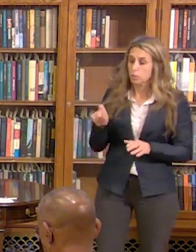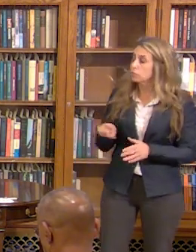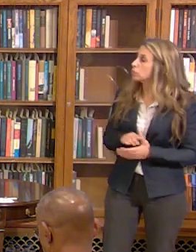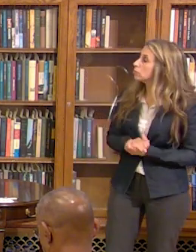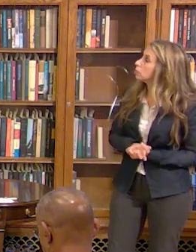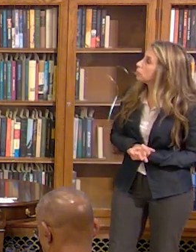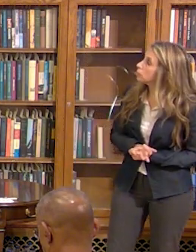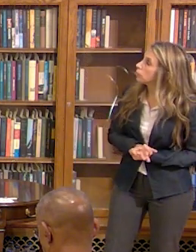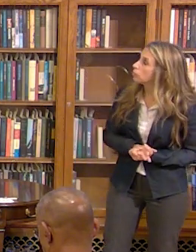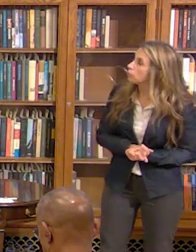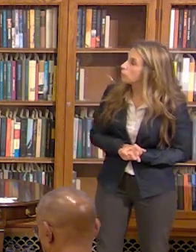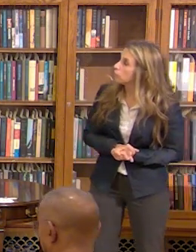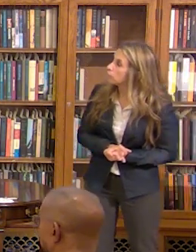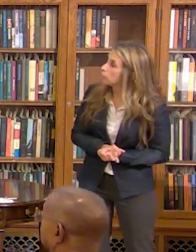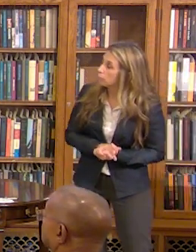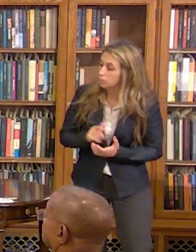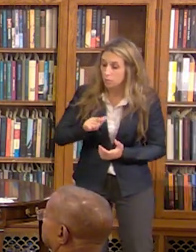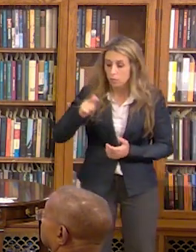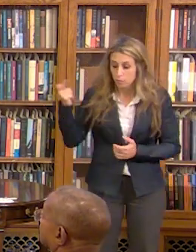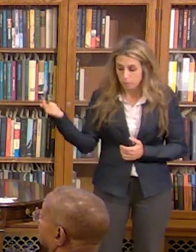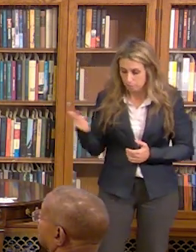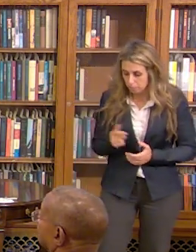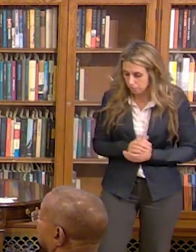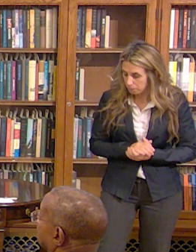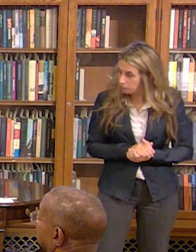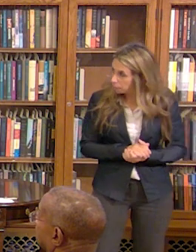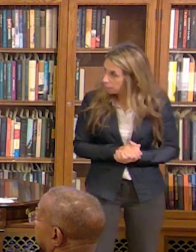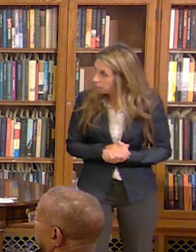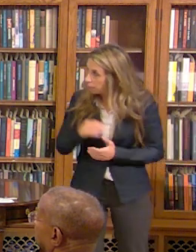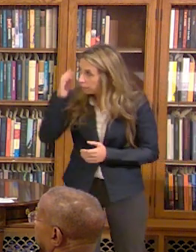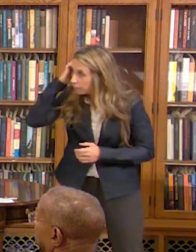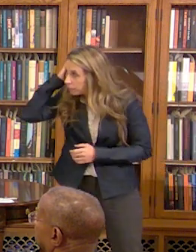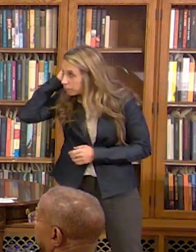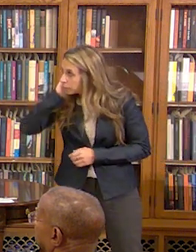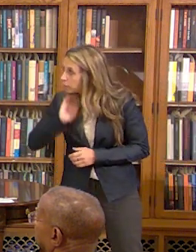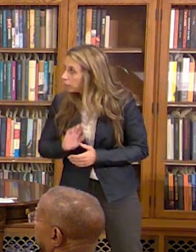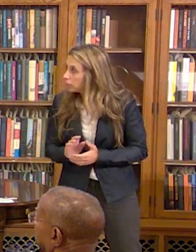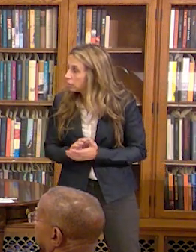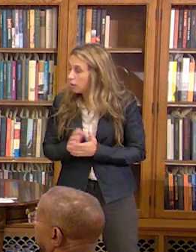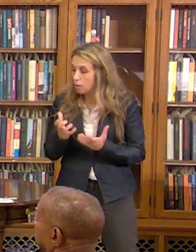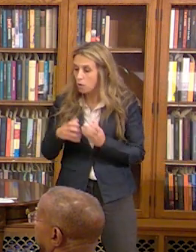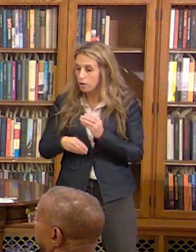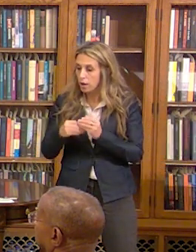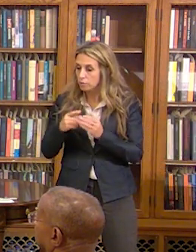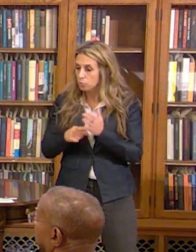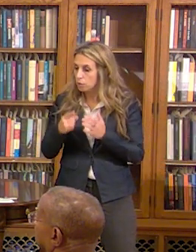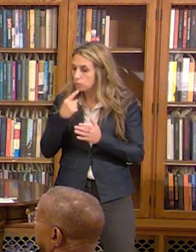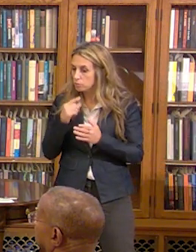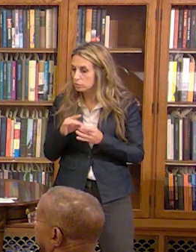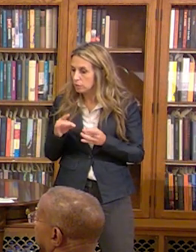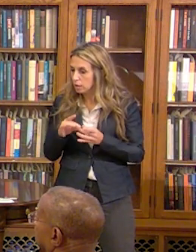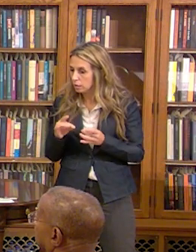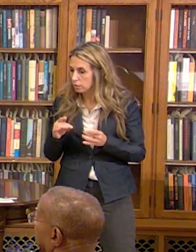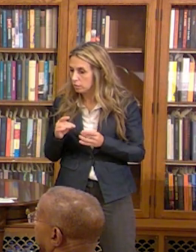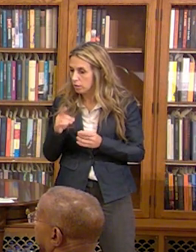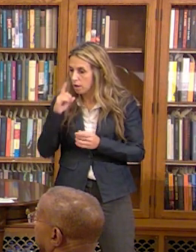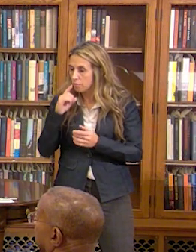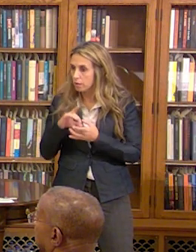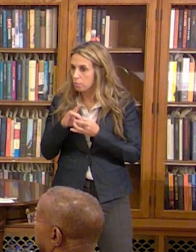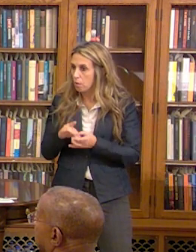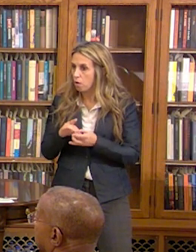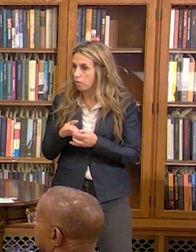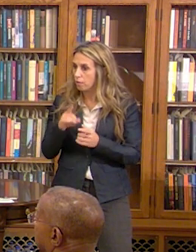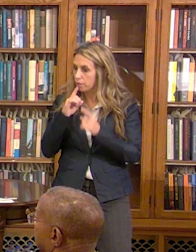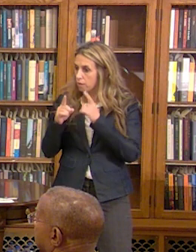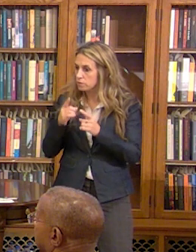know I I would Echo all of what you just said um I think that part of the conversation